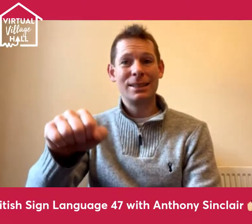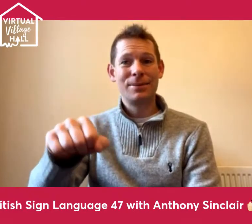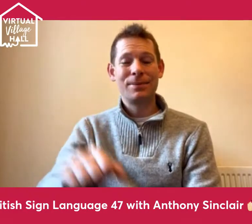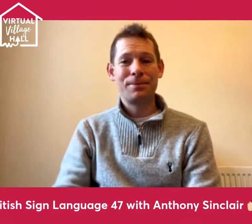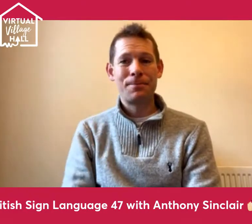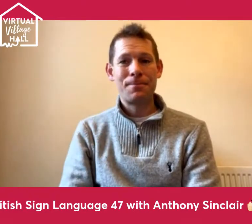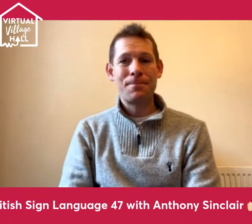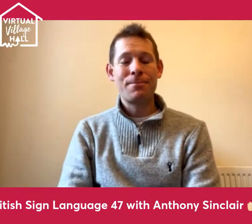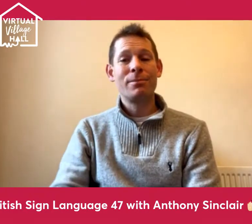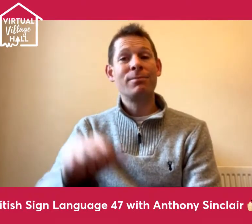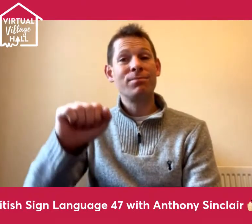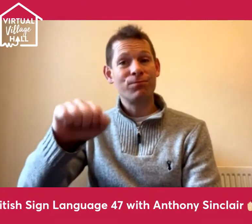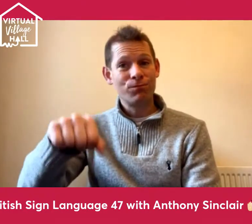So that's a yes.